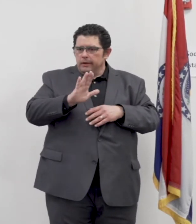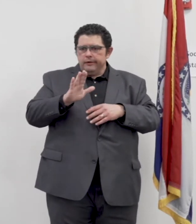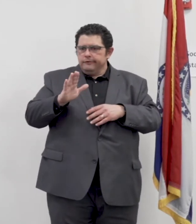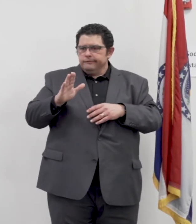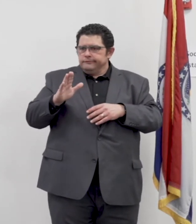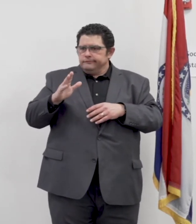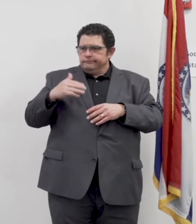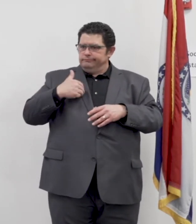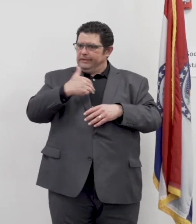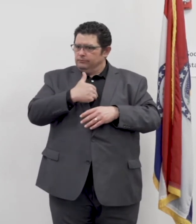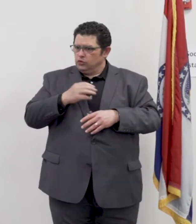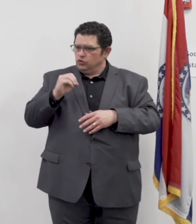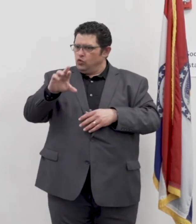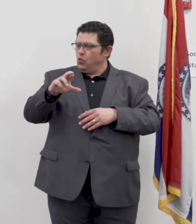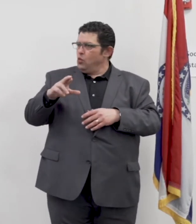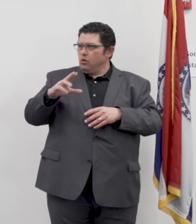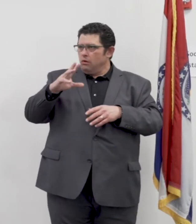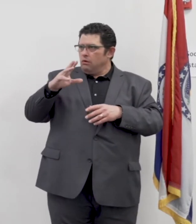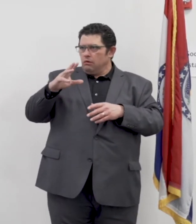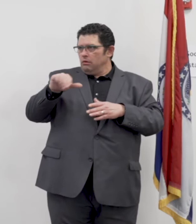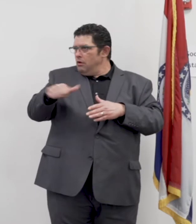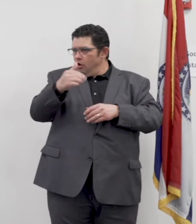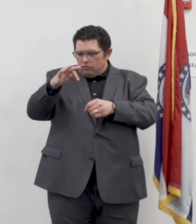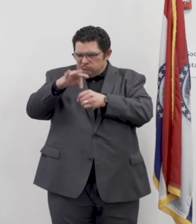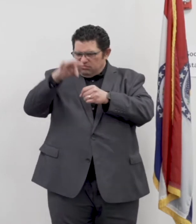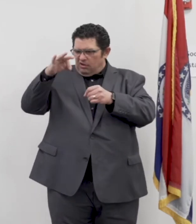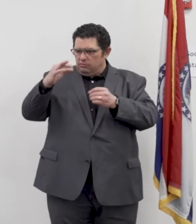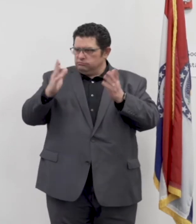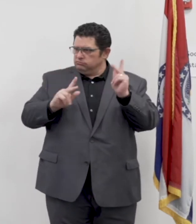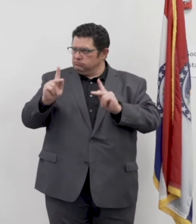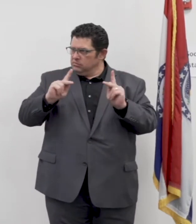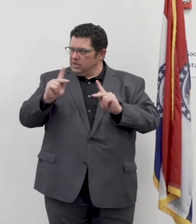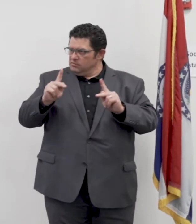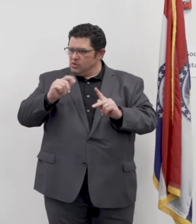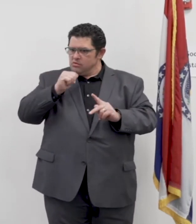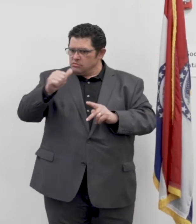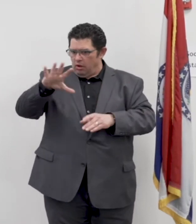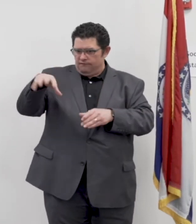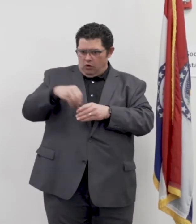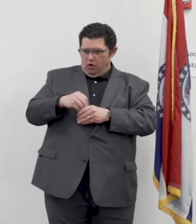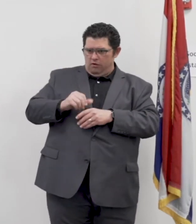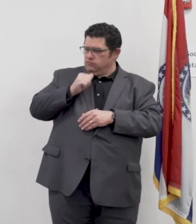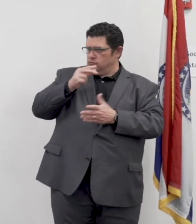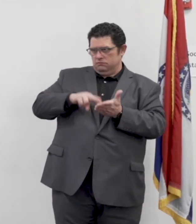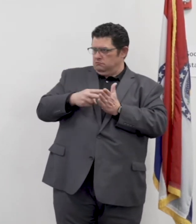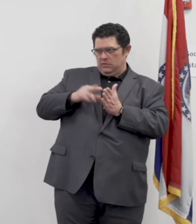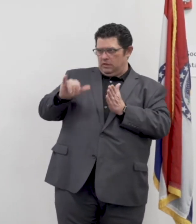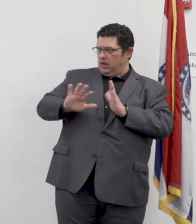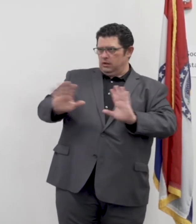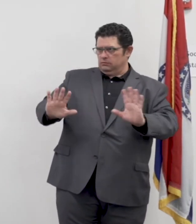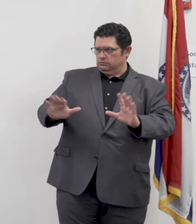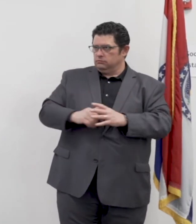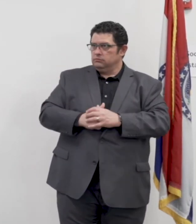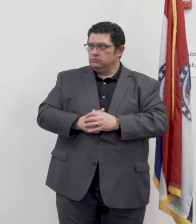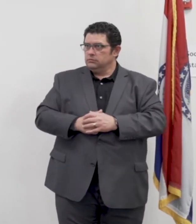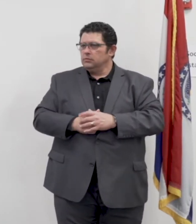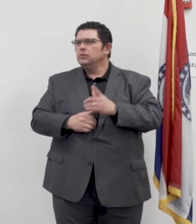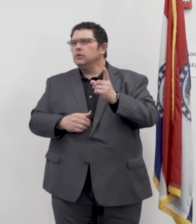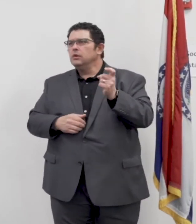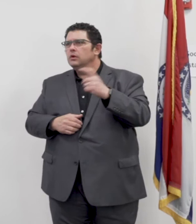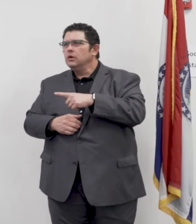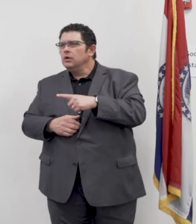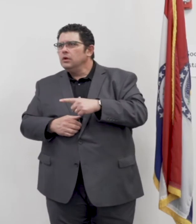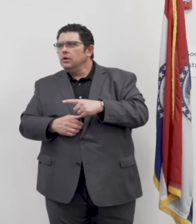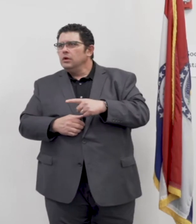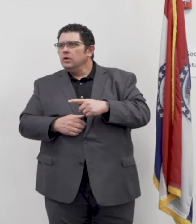elected officials aren't deeply ingrained in the decision-making of how we help people as quickly as possible. So